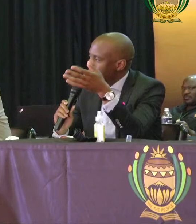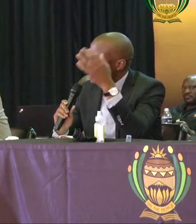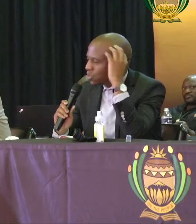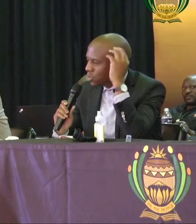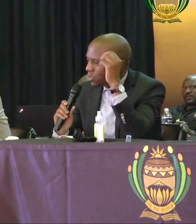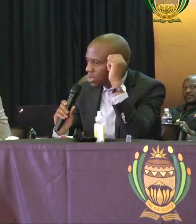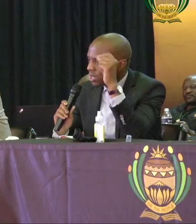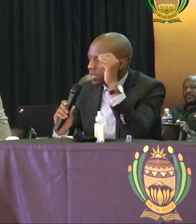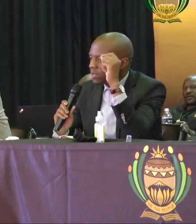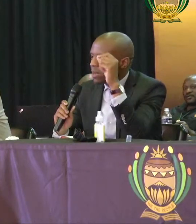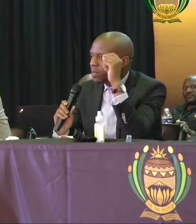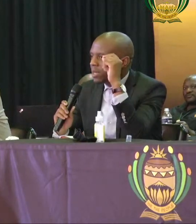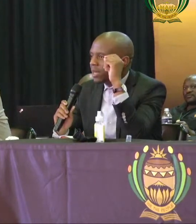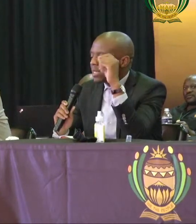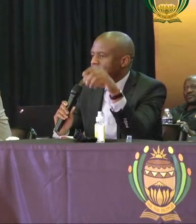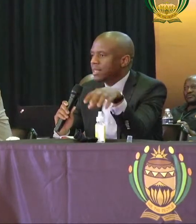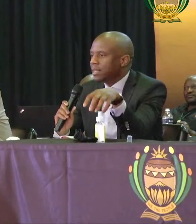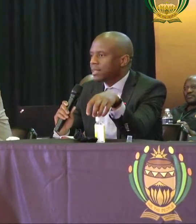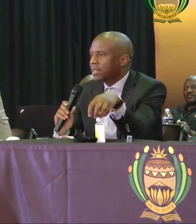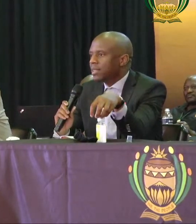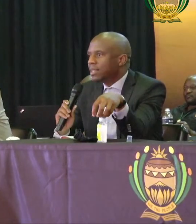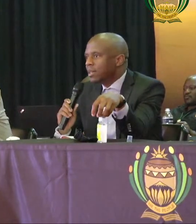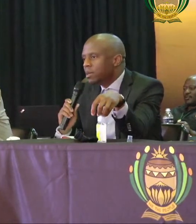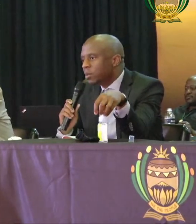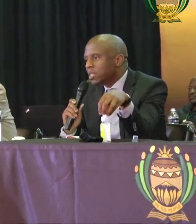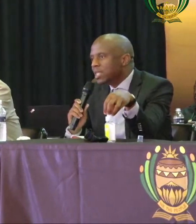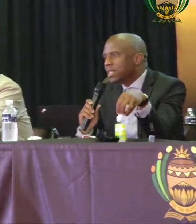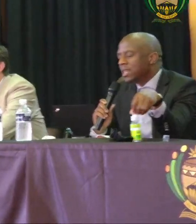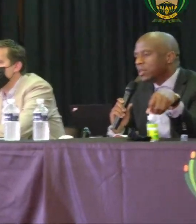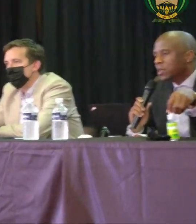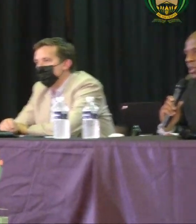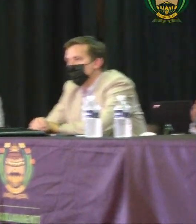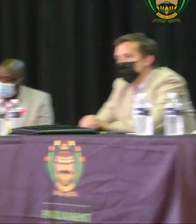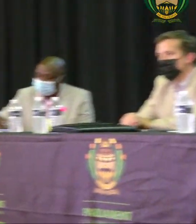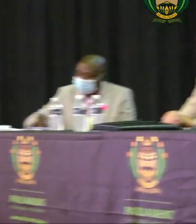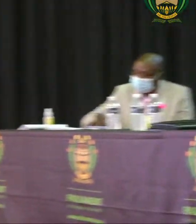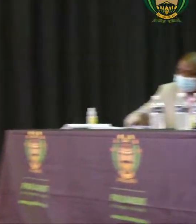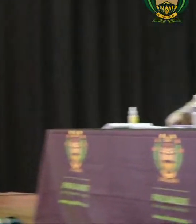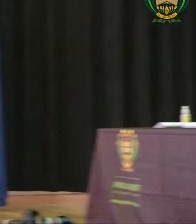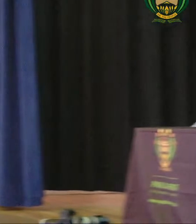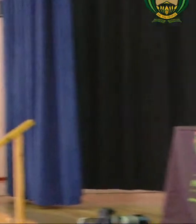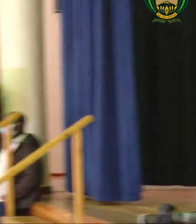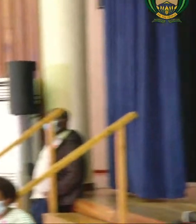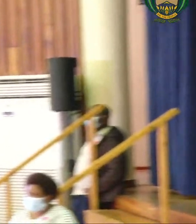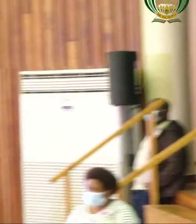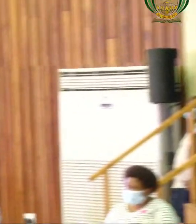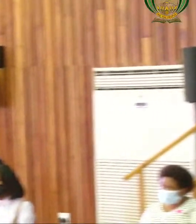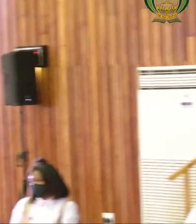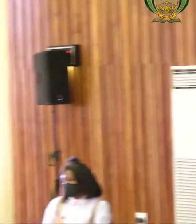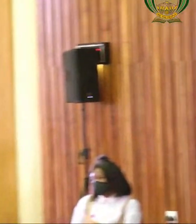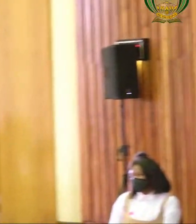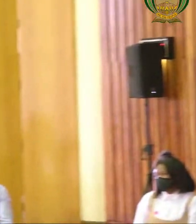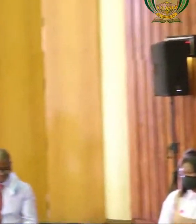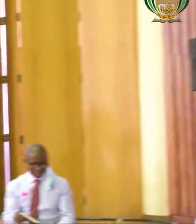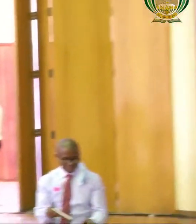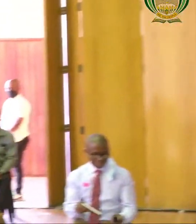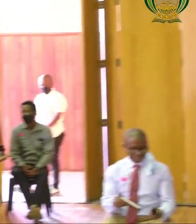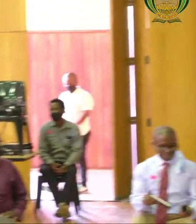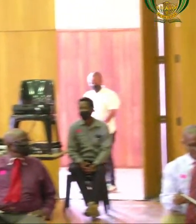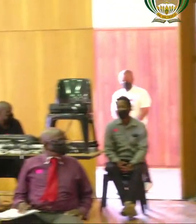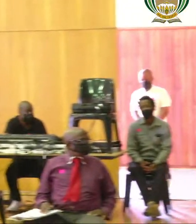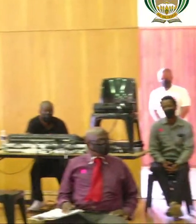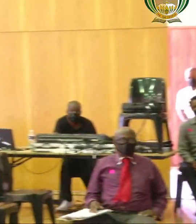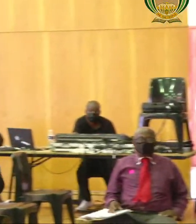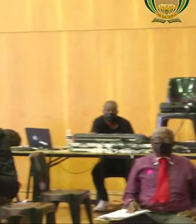so I wanted to satisfy my understanding. Thank you, Chair. Proceed, thank you. Yes, greetings to the panel and